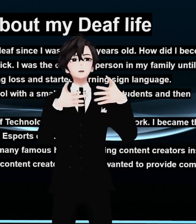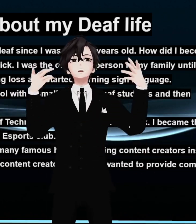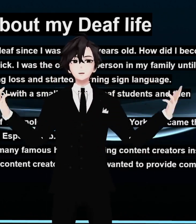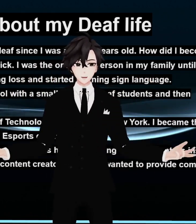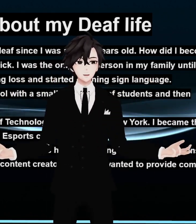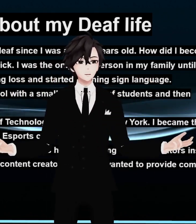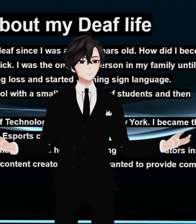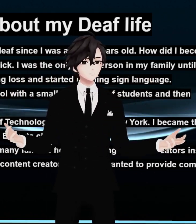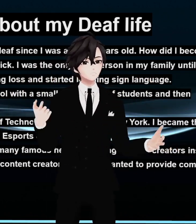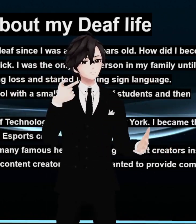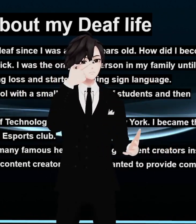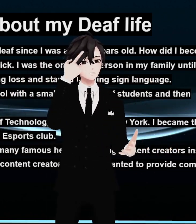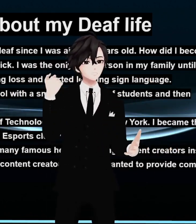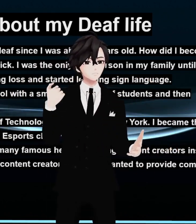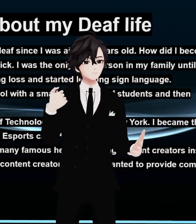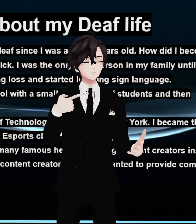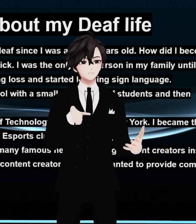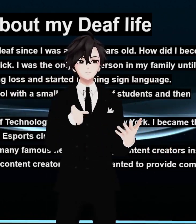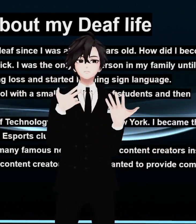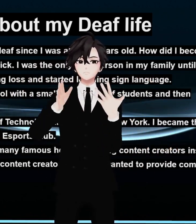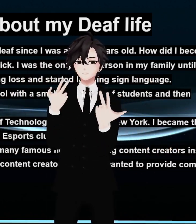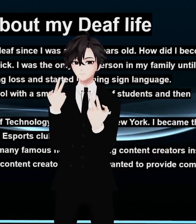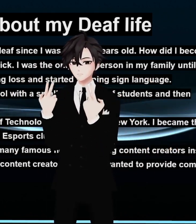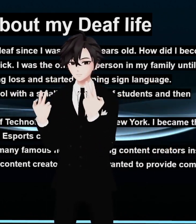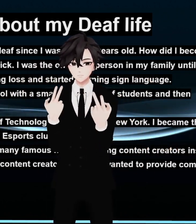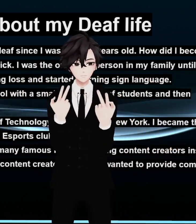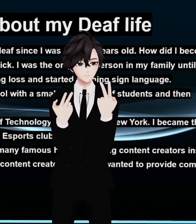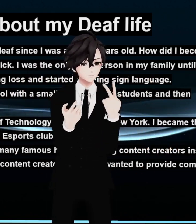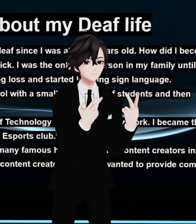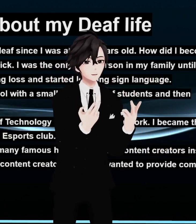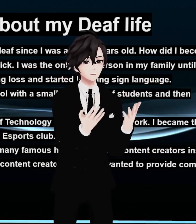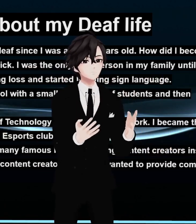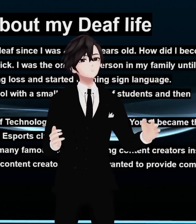And this moment had greatly changed how I saw the world.